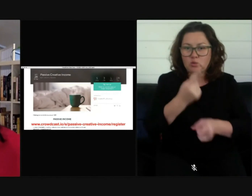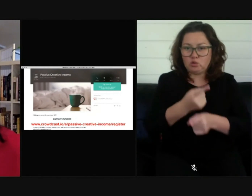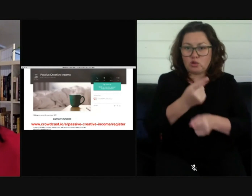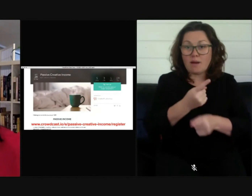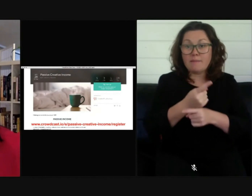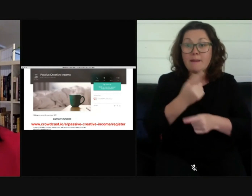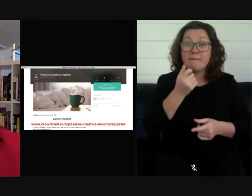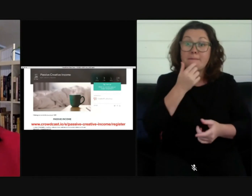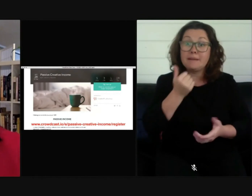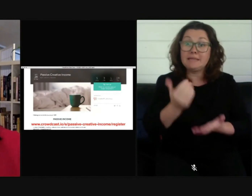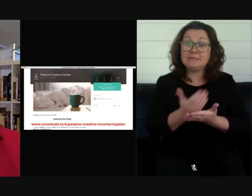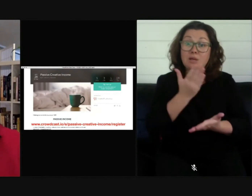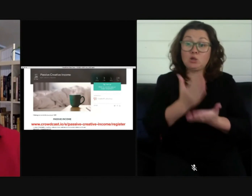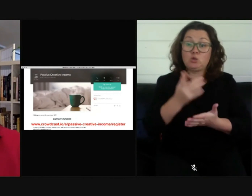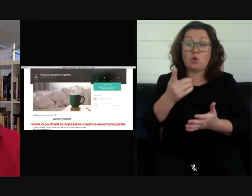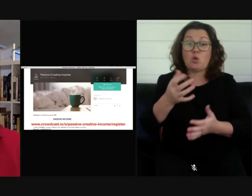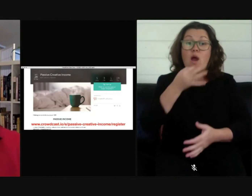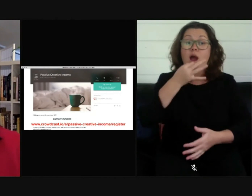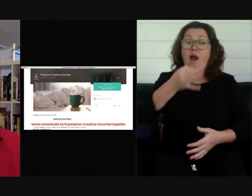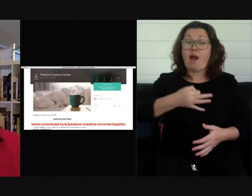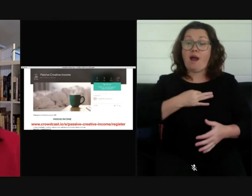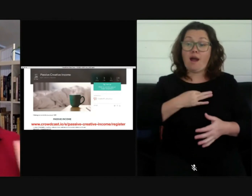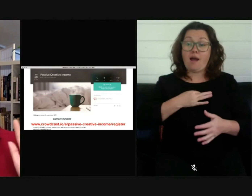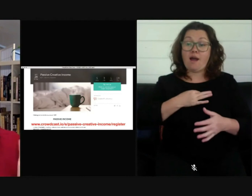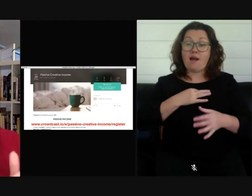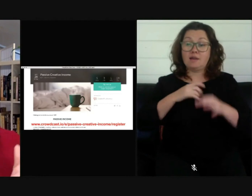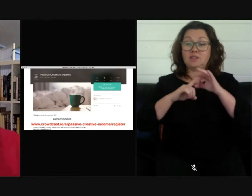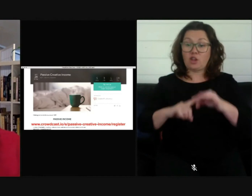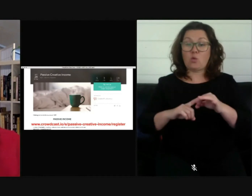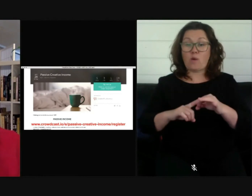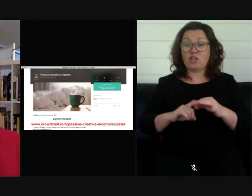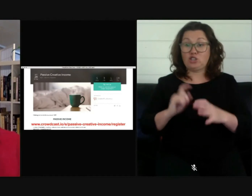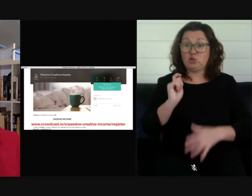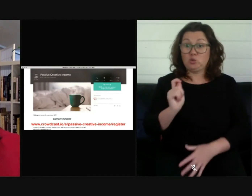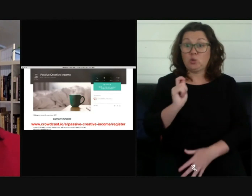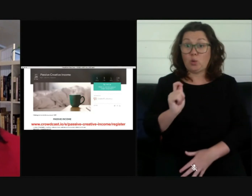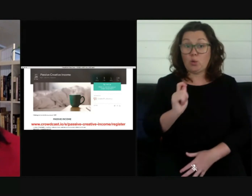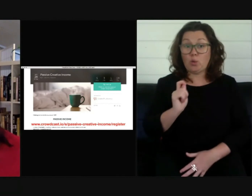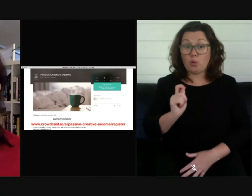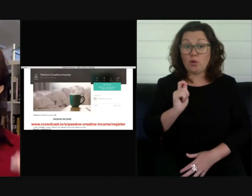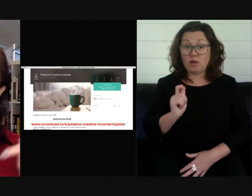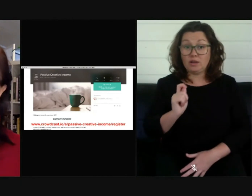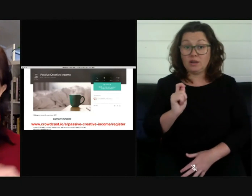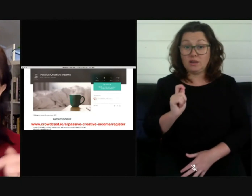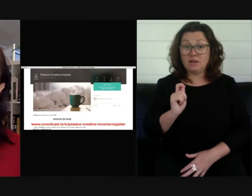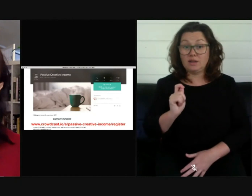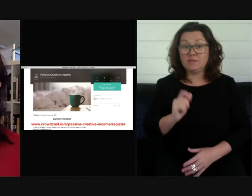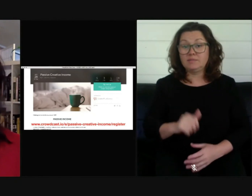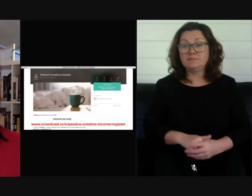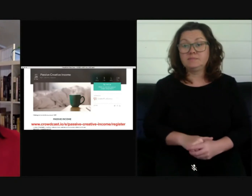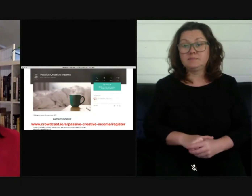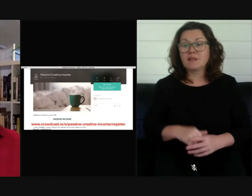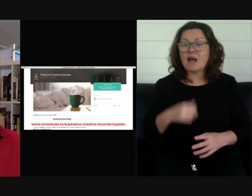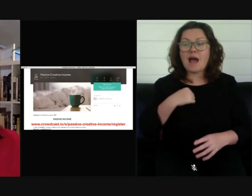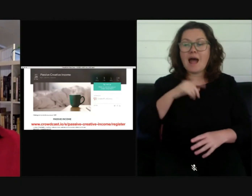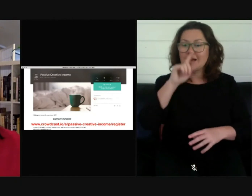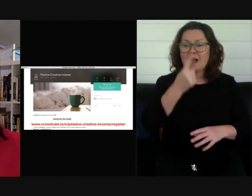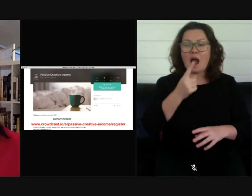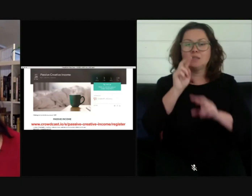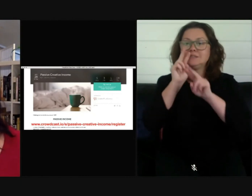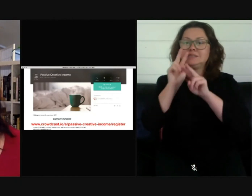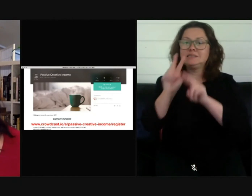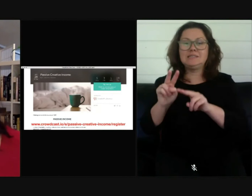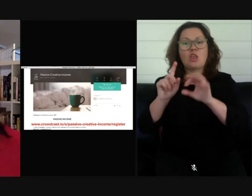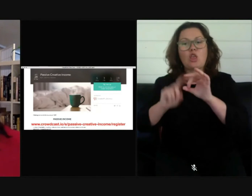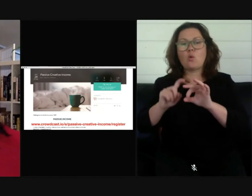a question box below, because I can't see the questions that you're putting into the chat. You need to put them in the ask a question